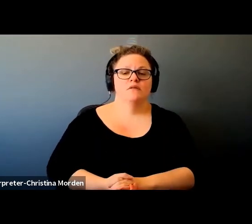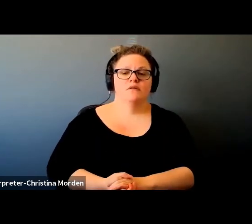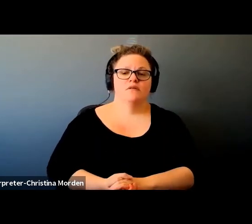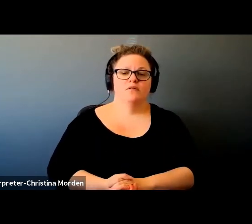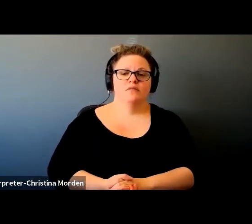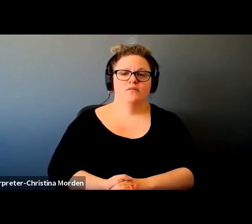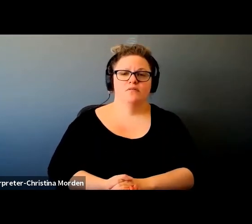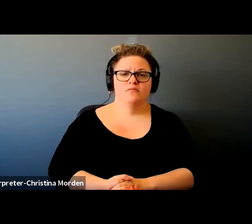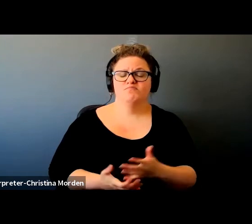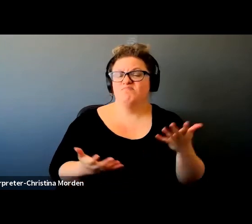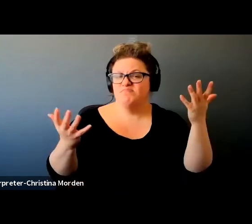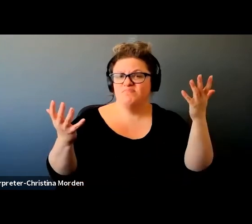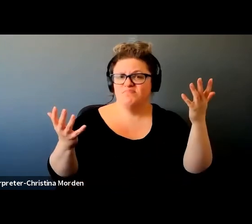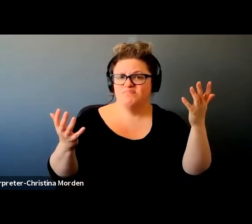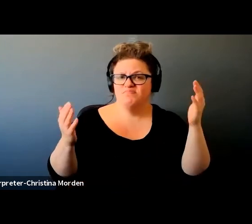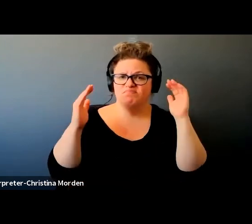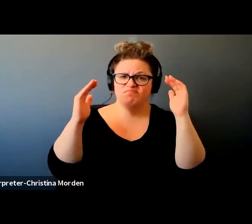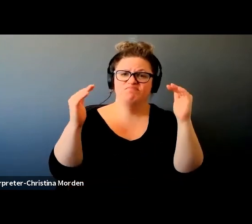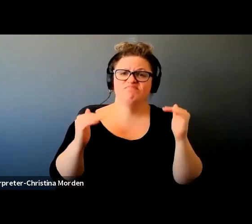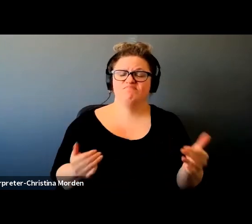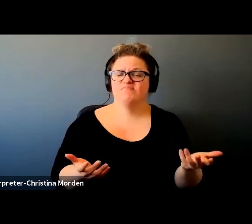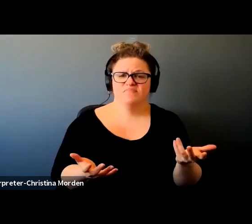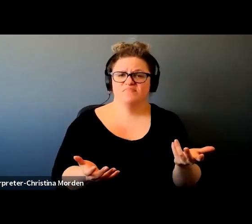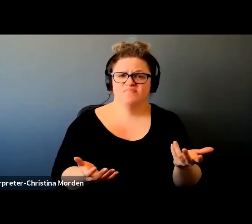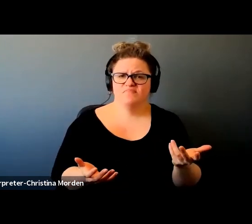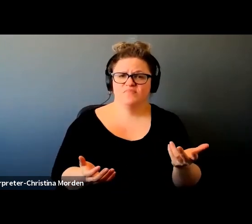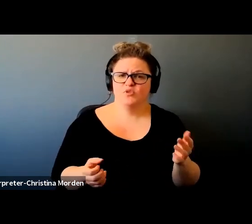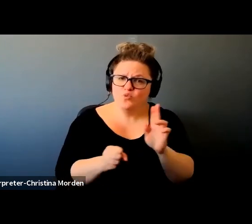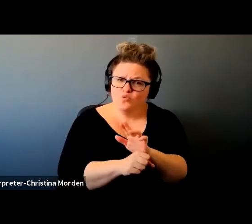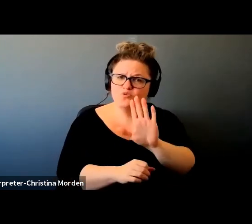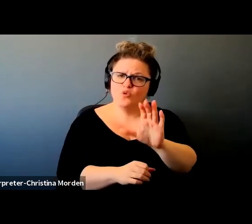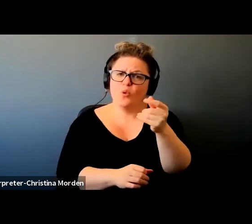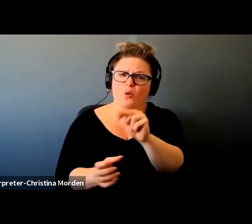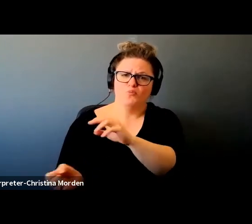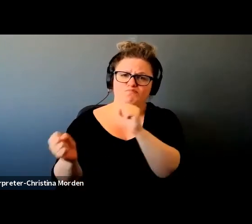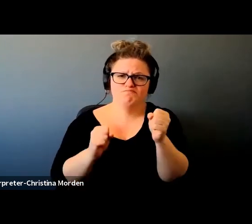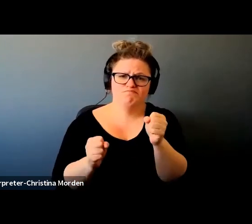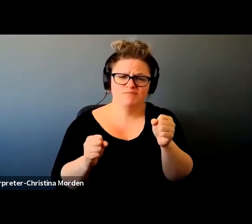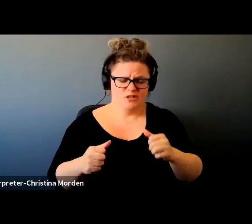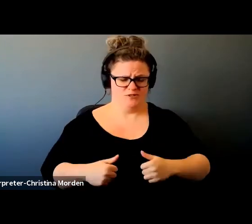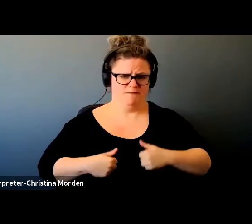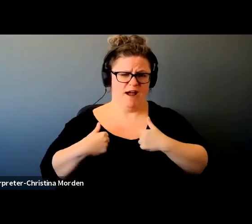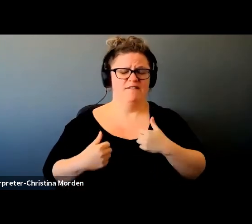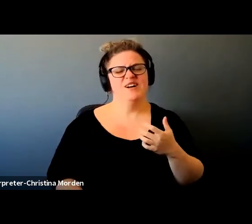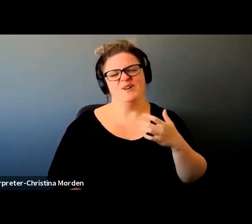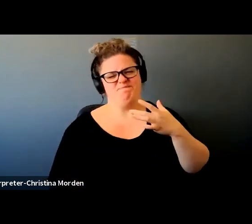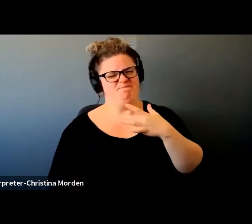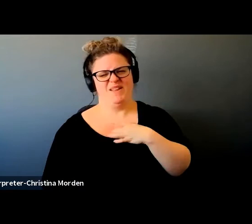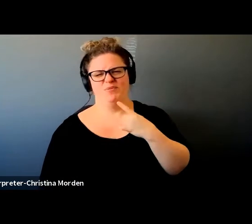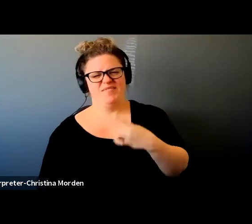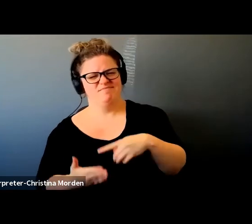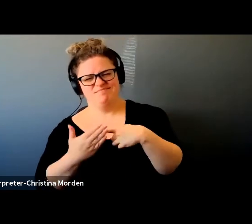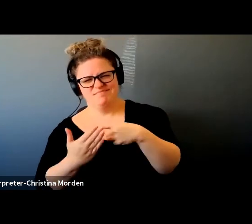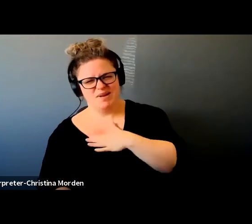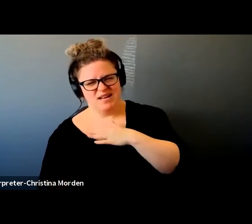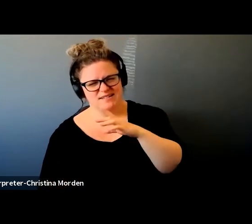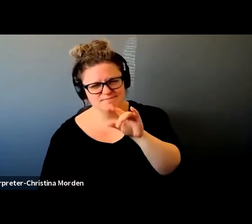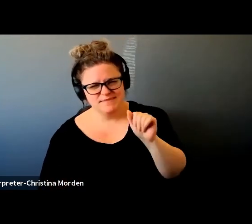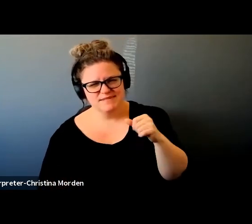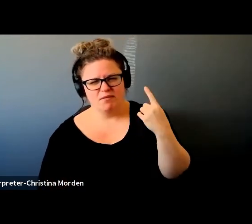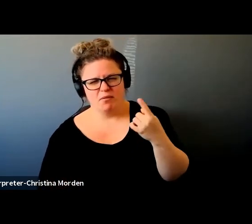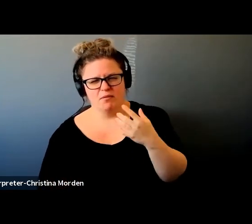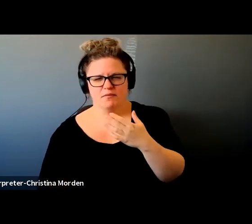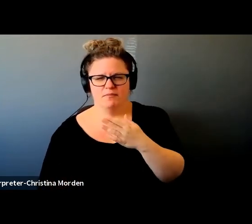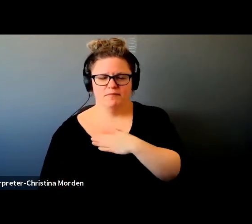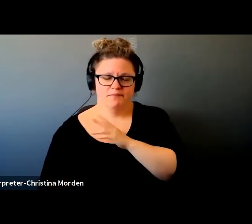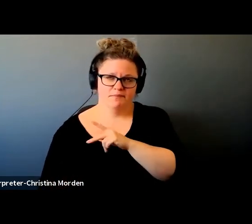play the cards that you were dealt with to survive. I don't necessarily like talking about my disability in my